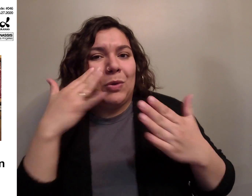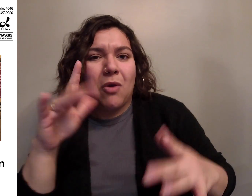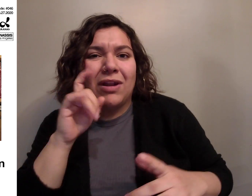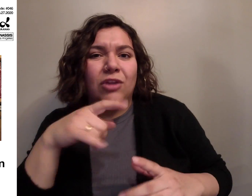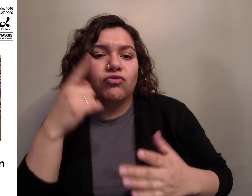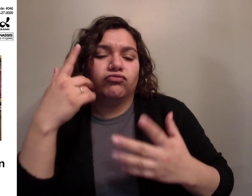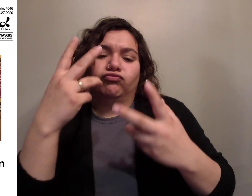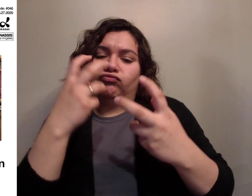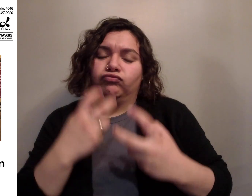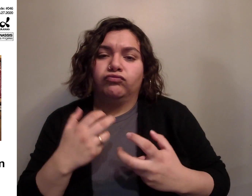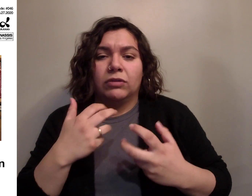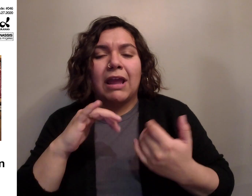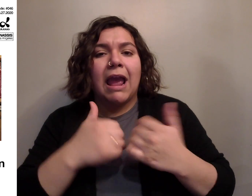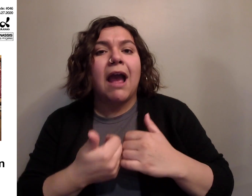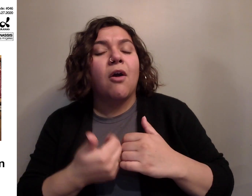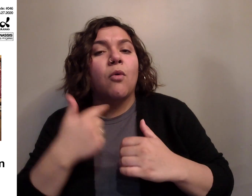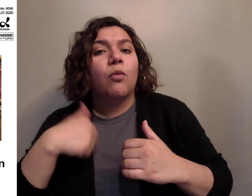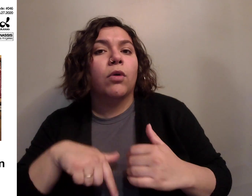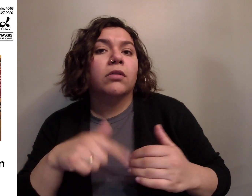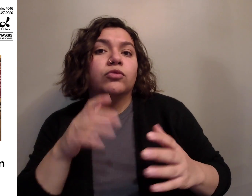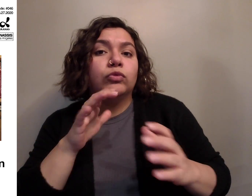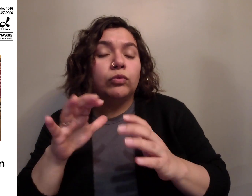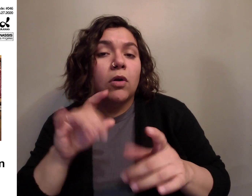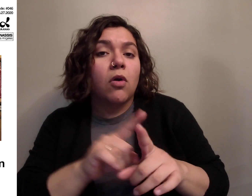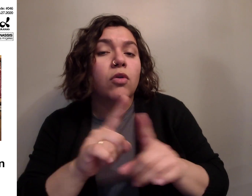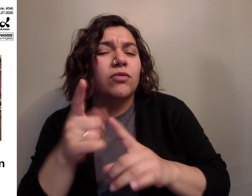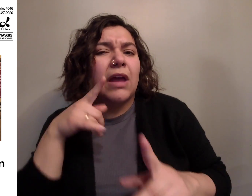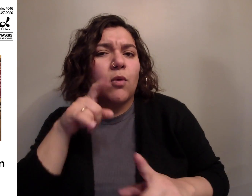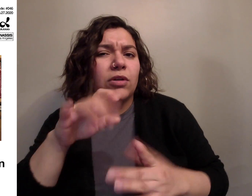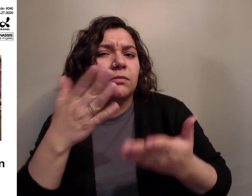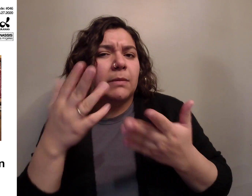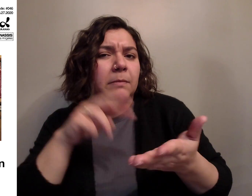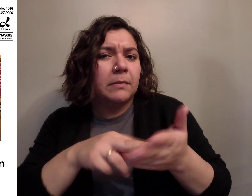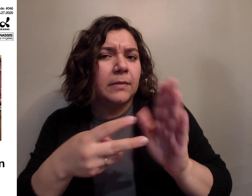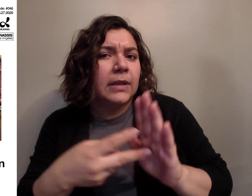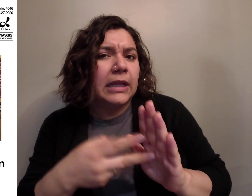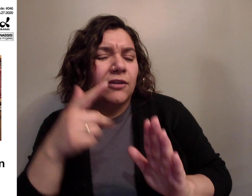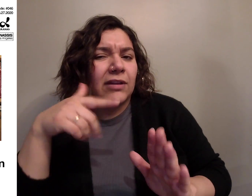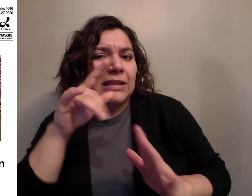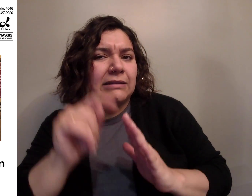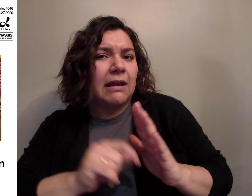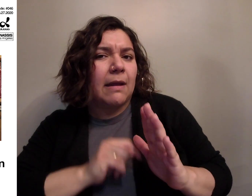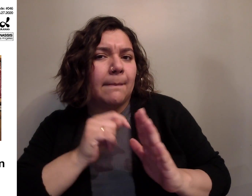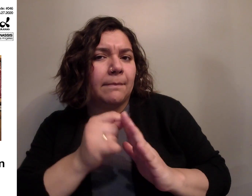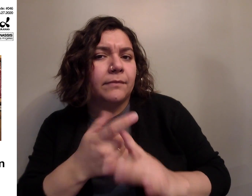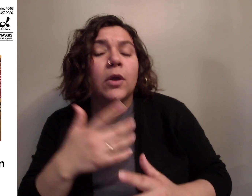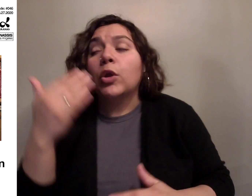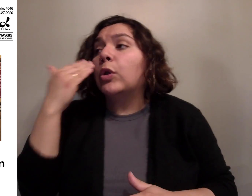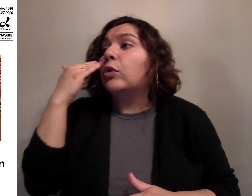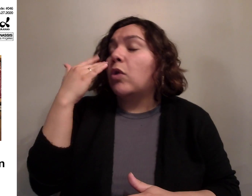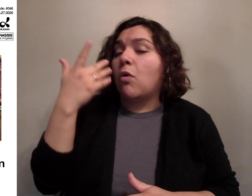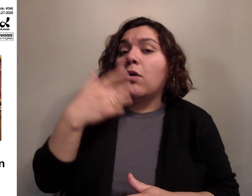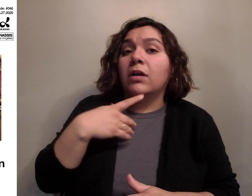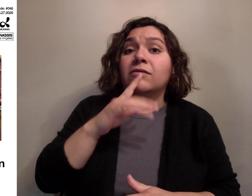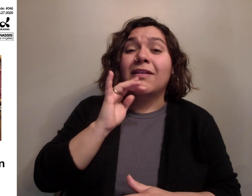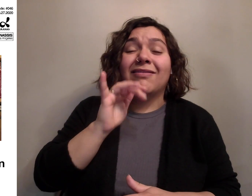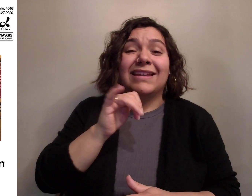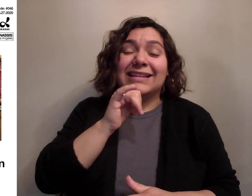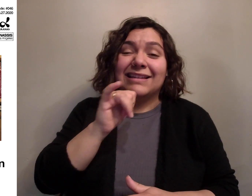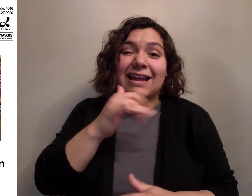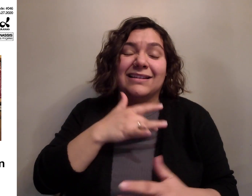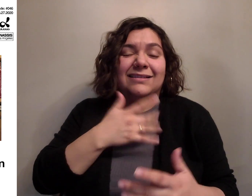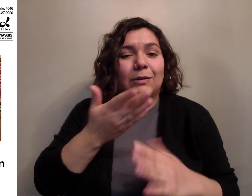don't quite know. We need to check in with ourselves as to how we are and what even that question might mean in these times. Yeah, the